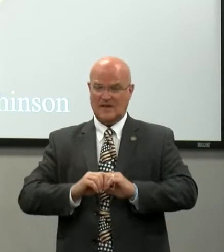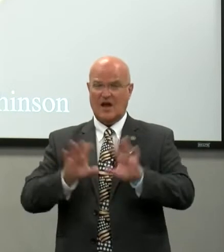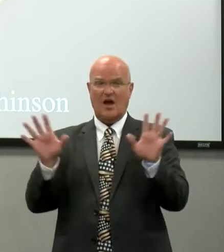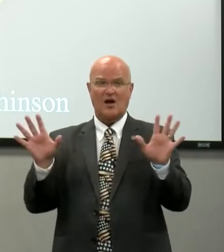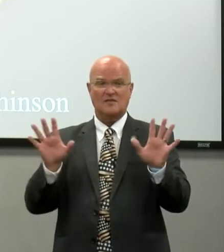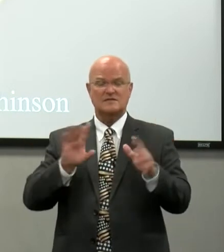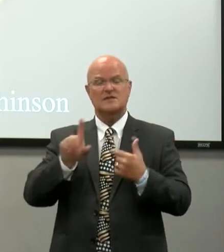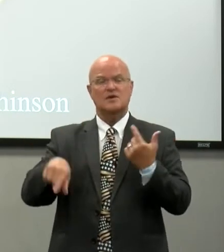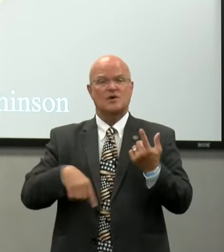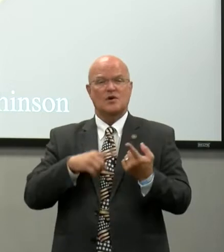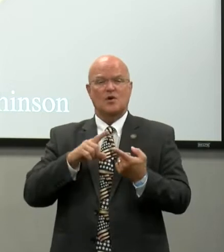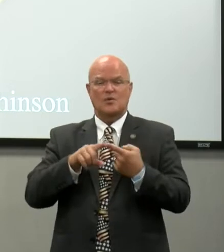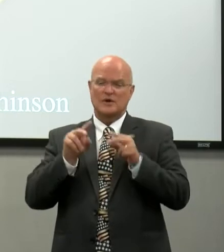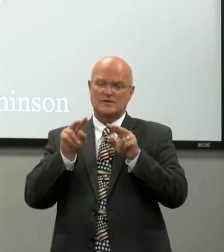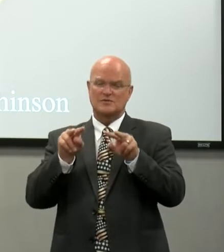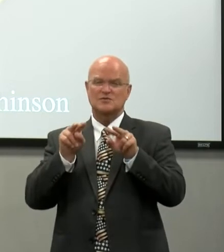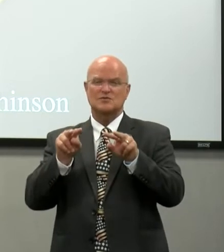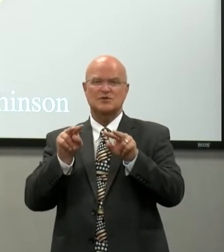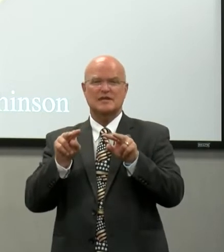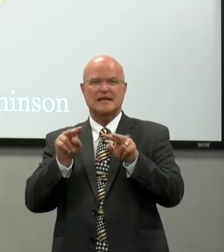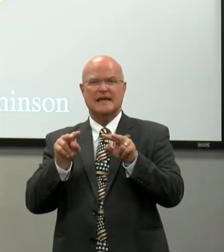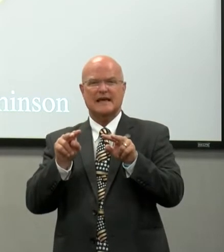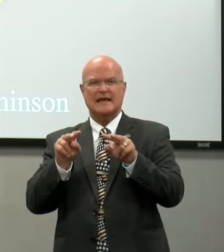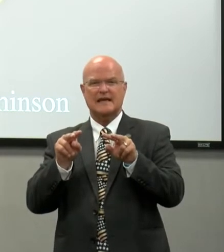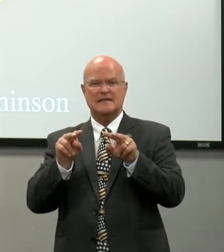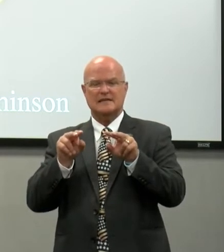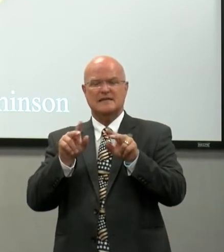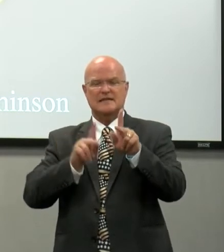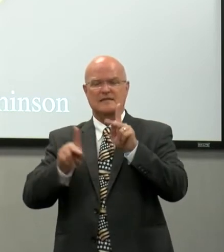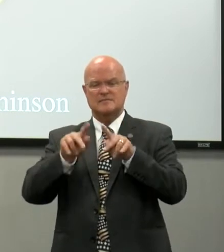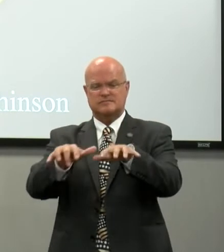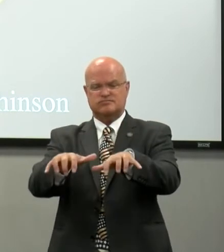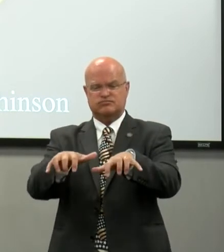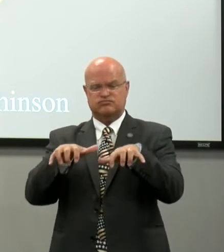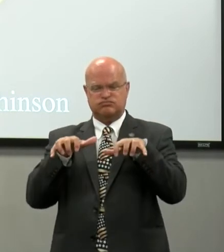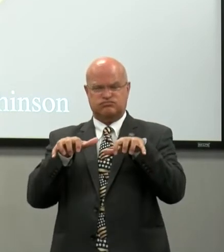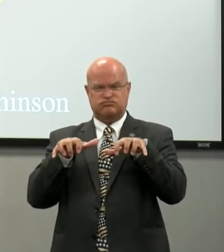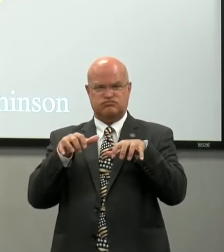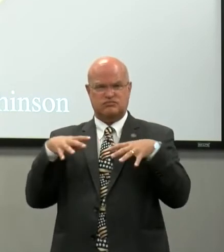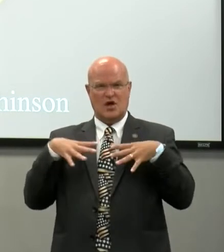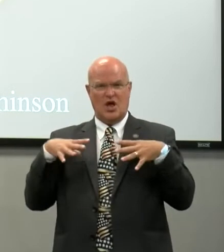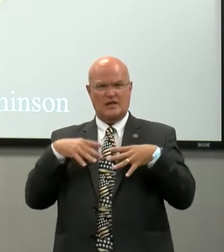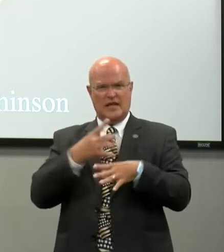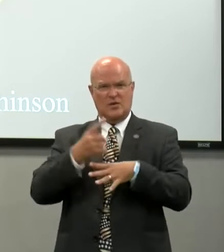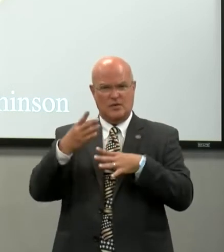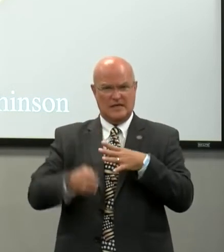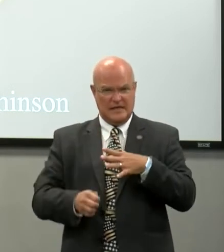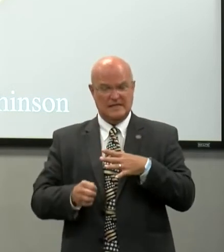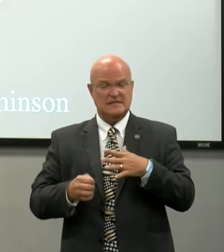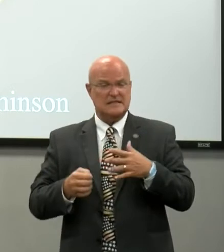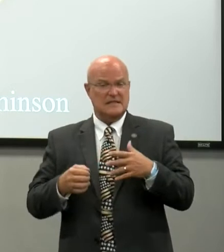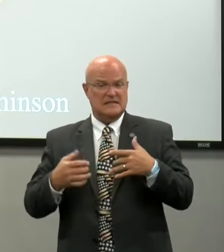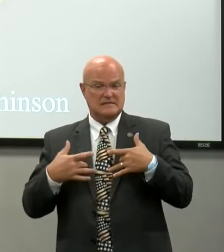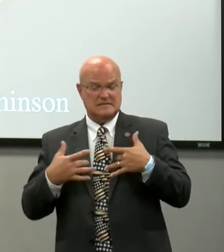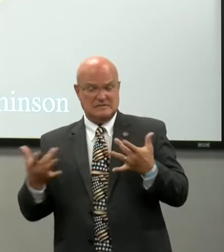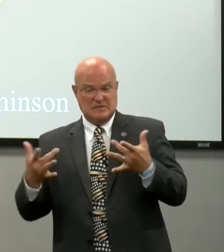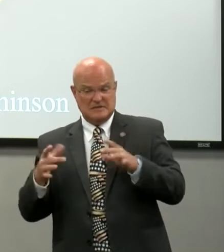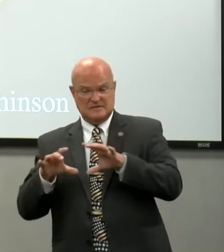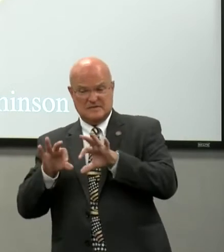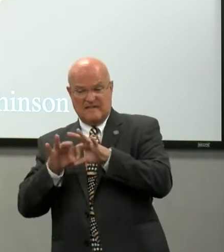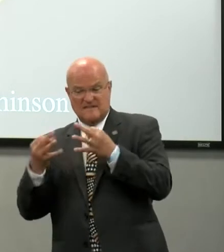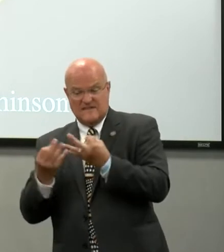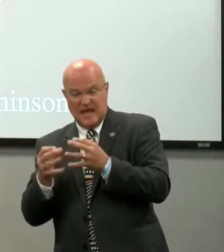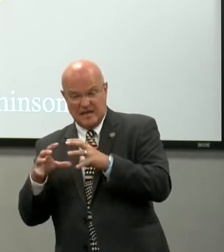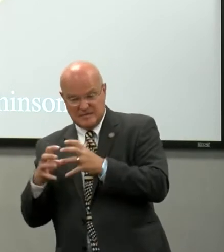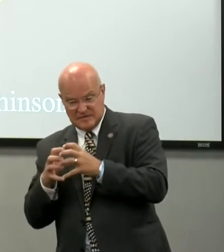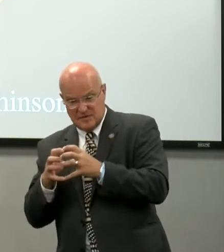Obviously, when you're looking at the crowds over the holiday weekends, it's important whether it's a family atmosphere